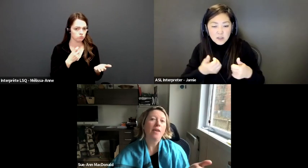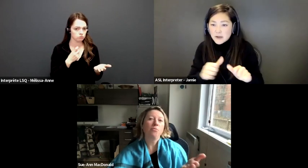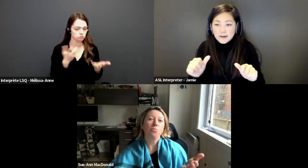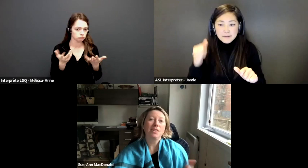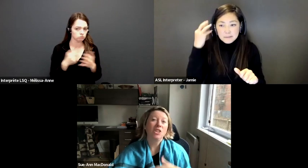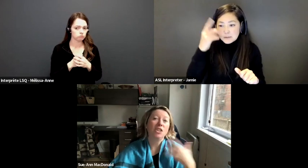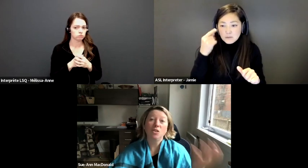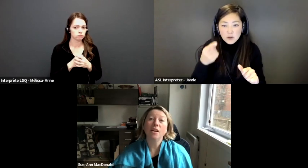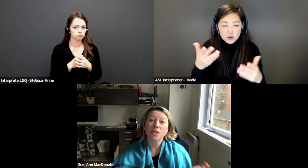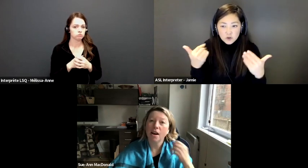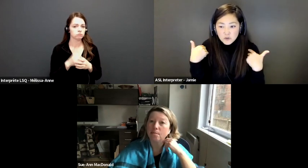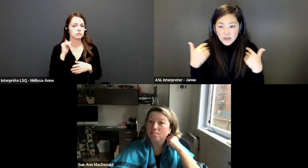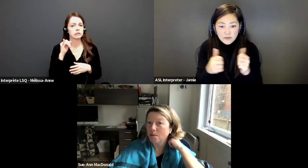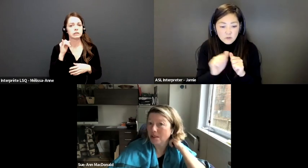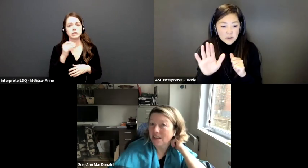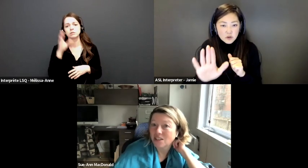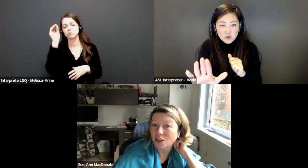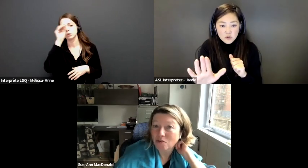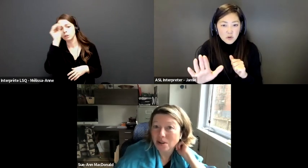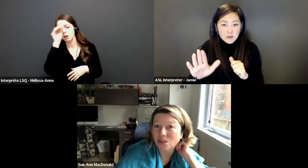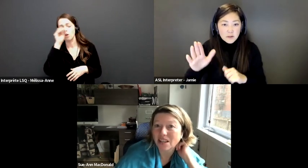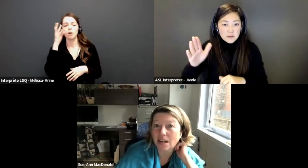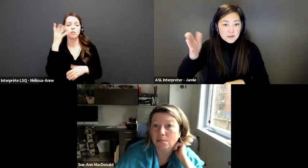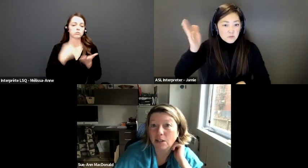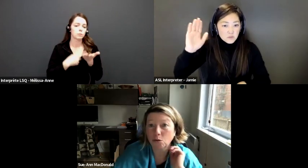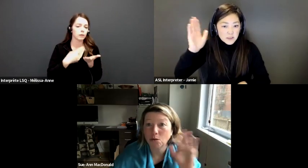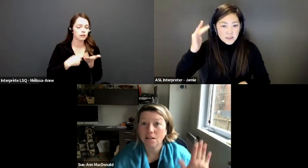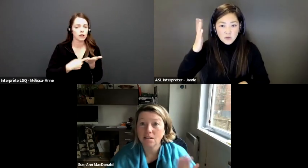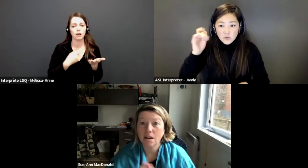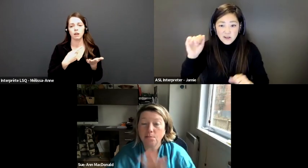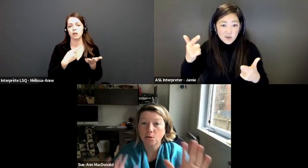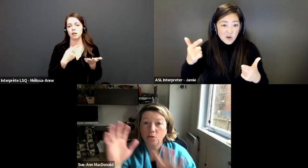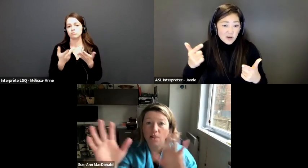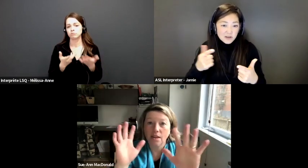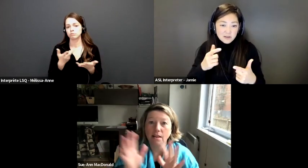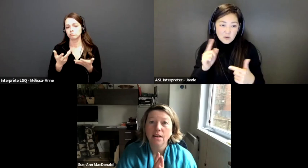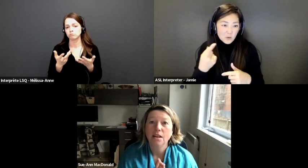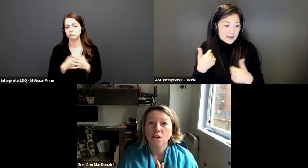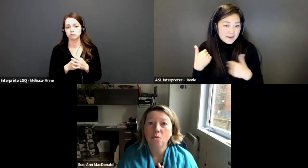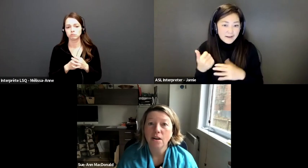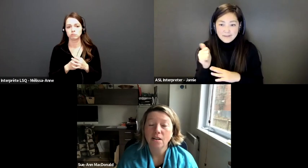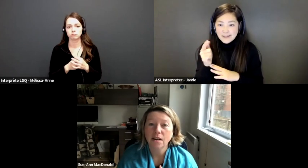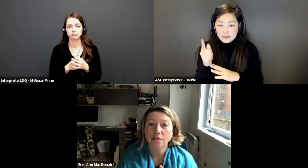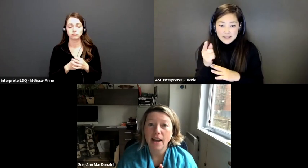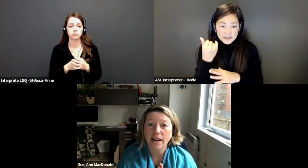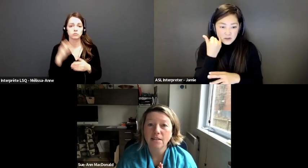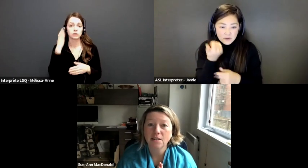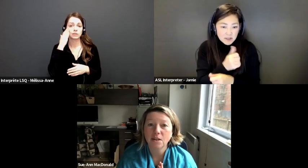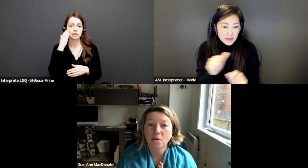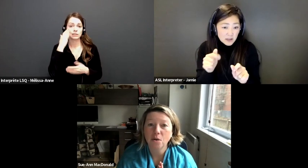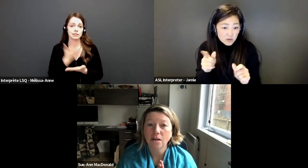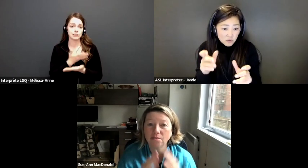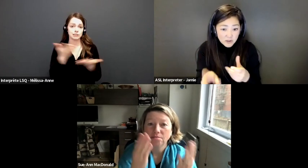that you might have from your presentations that you didn't have time, maybe in the, because you know everybody only had 10 minutes, which wasn't a lot of time. So if there's anything you want to kind of